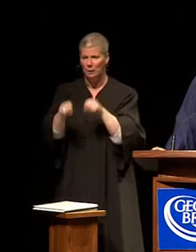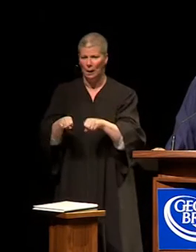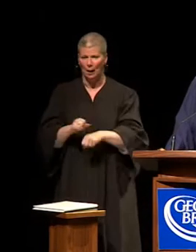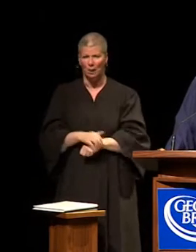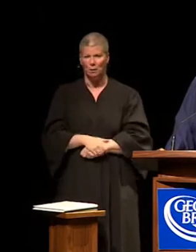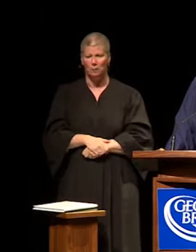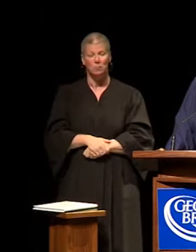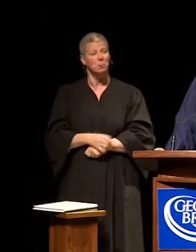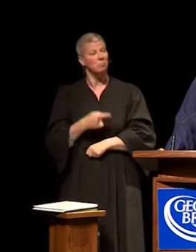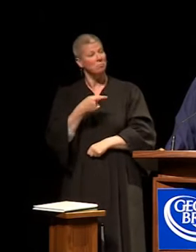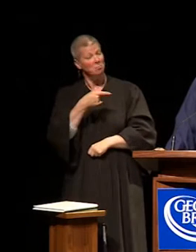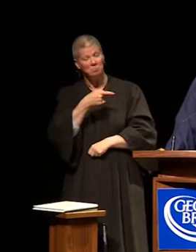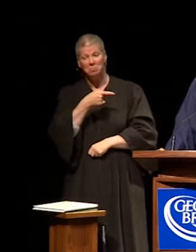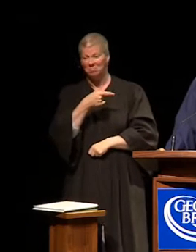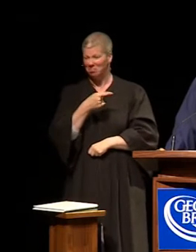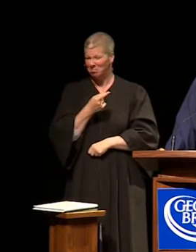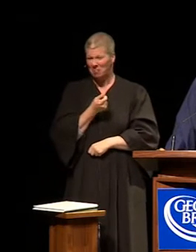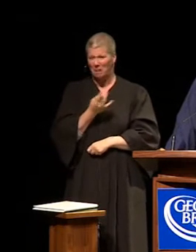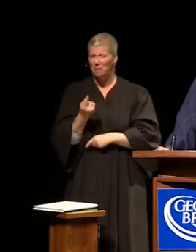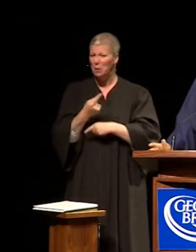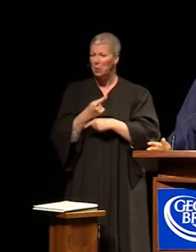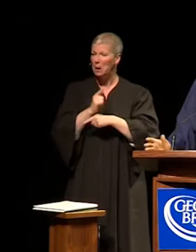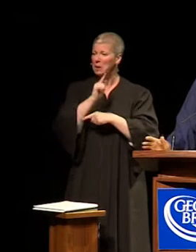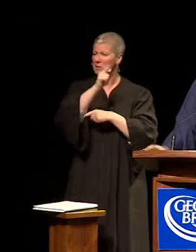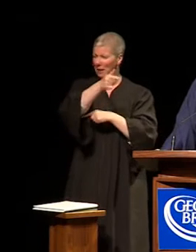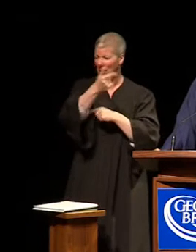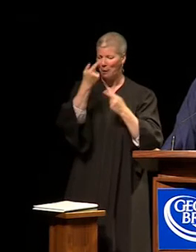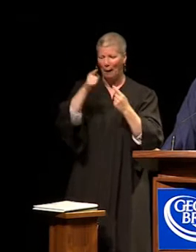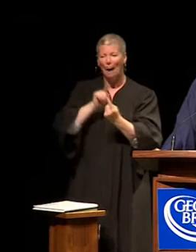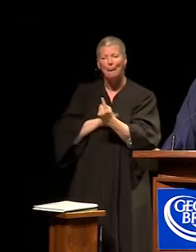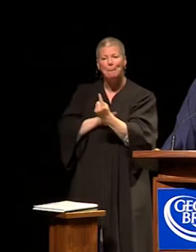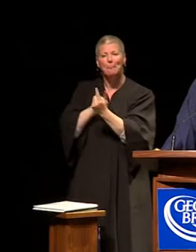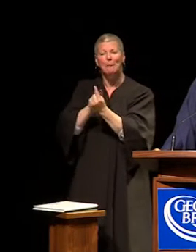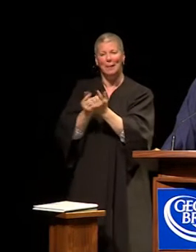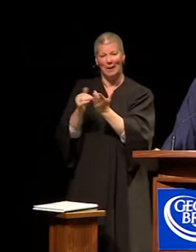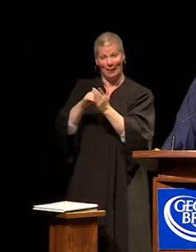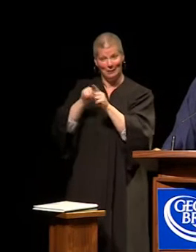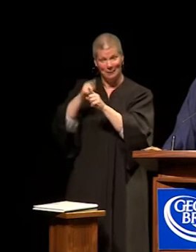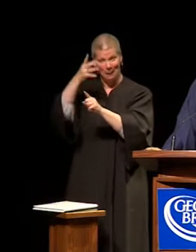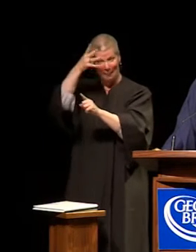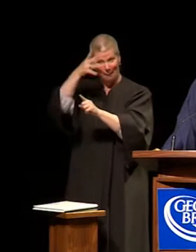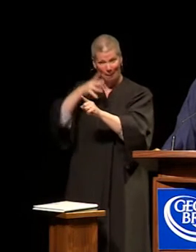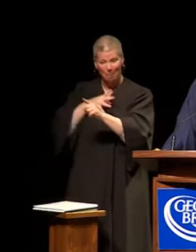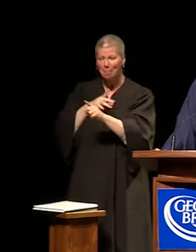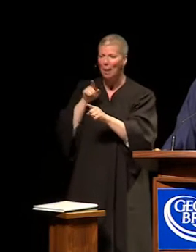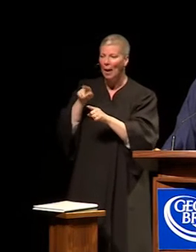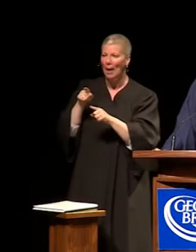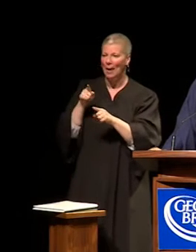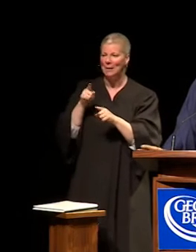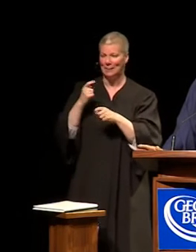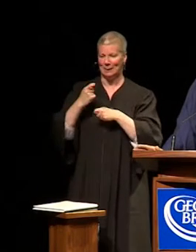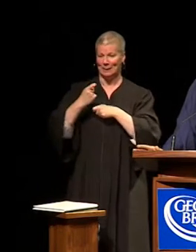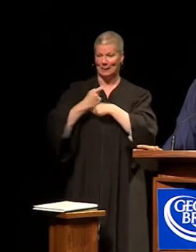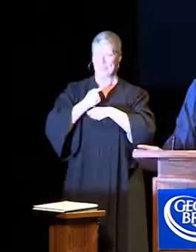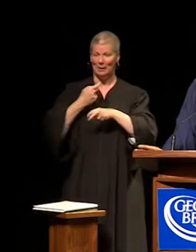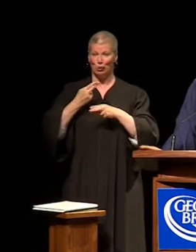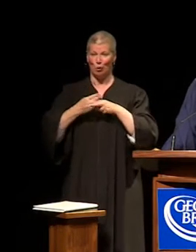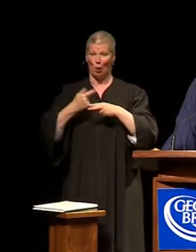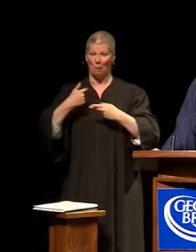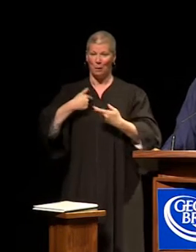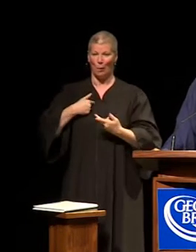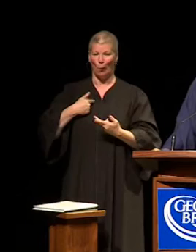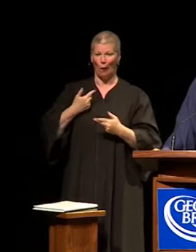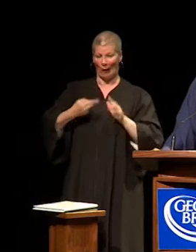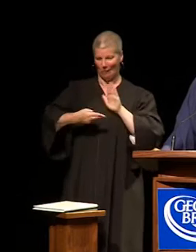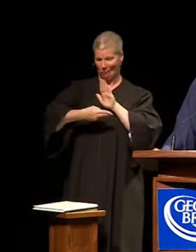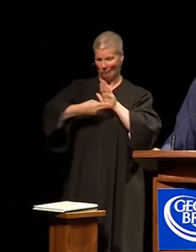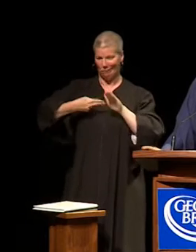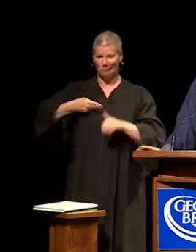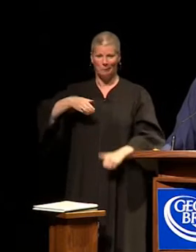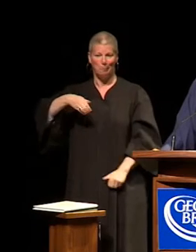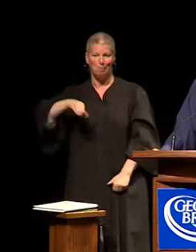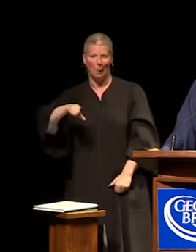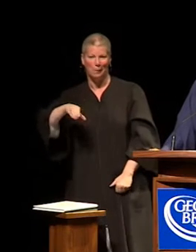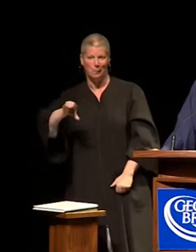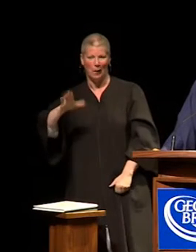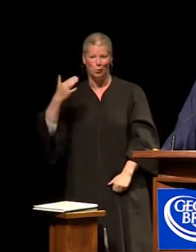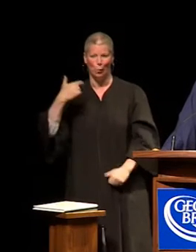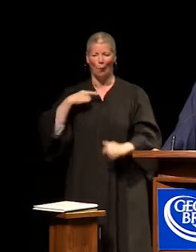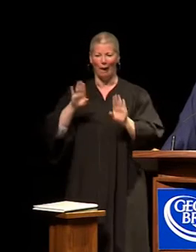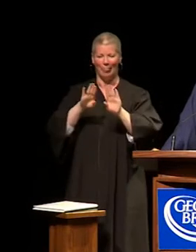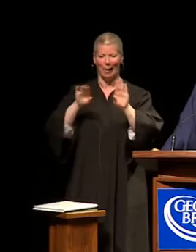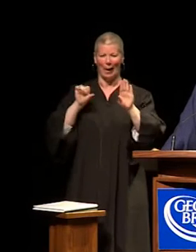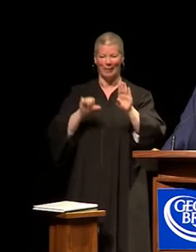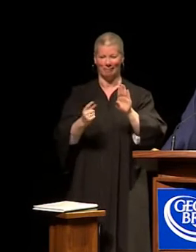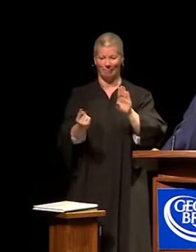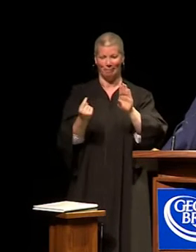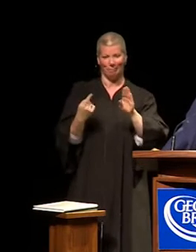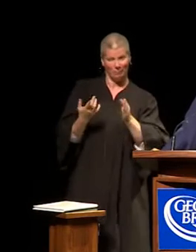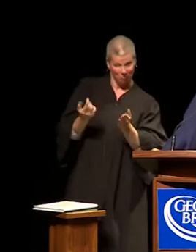I took up the offer days later after running into him a few times, where he called me Bus Pass in reference to our first